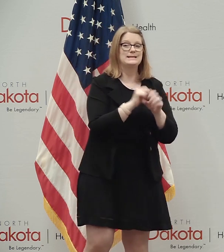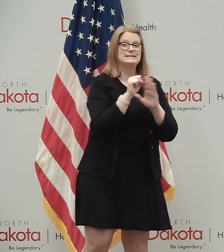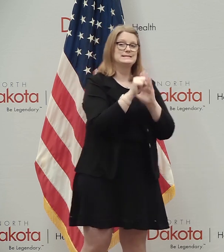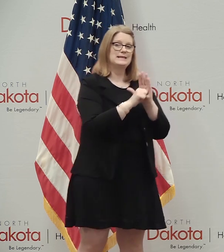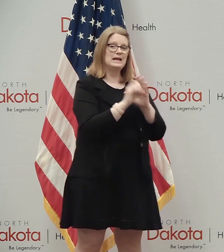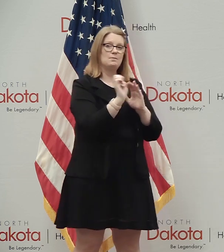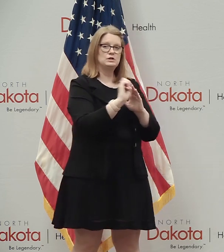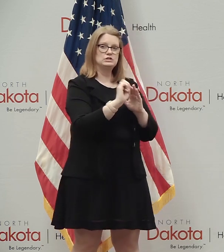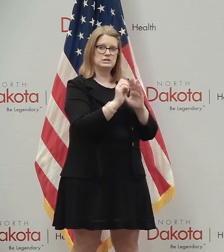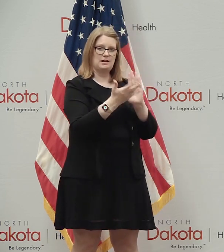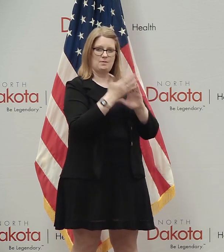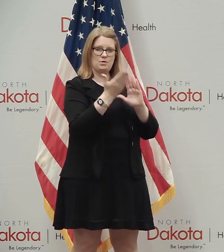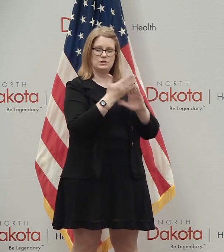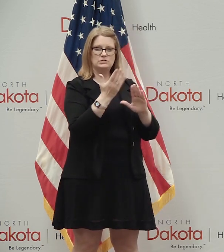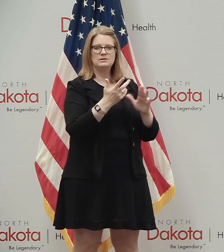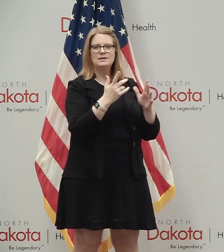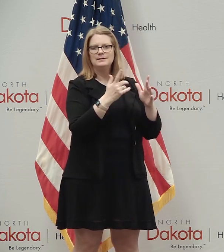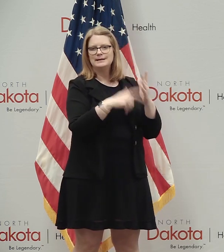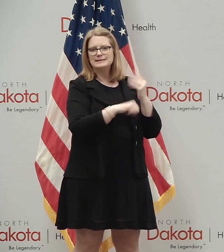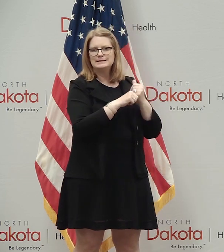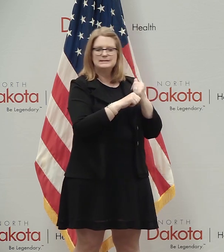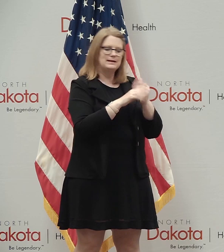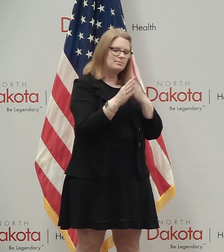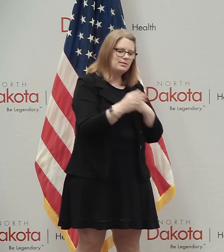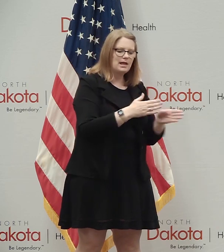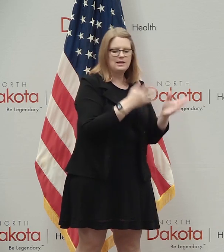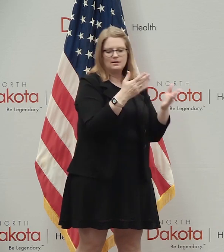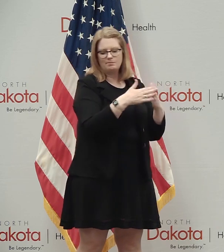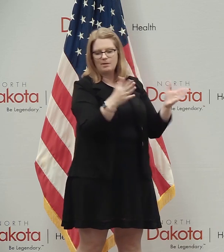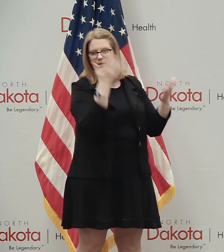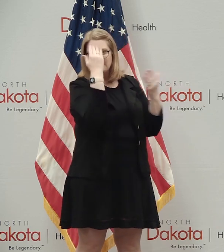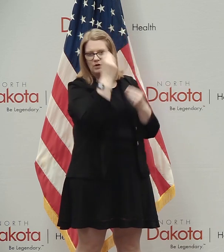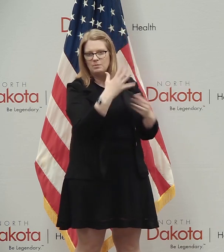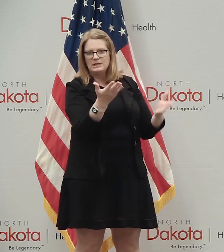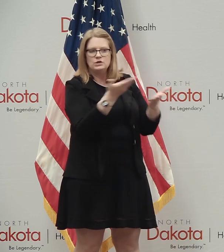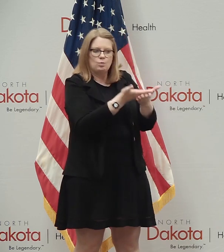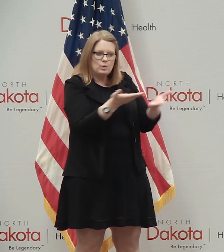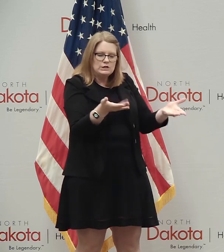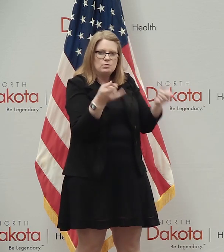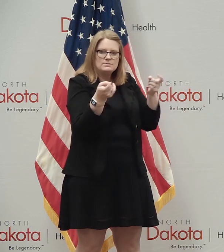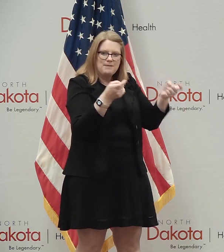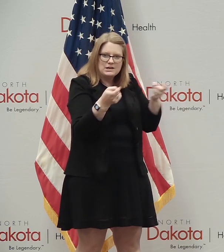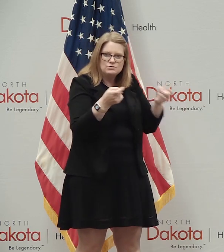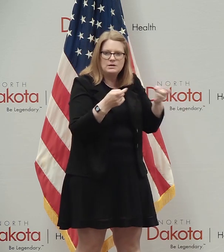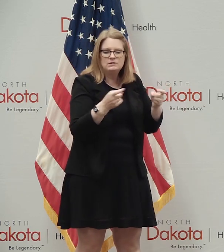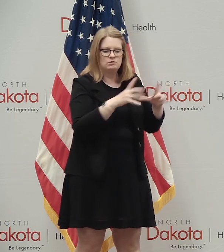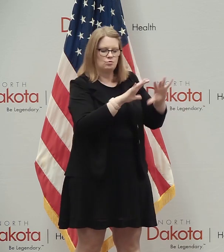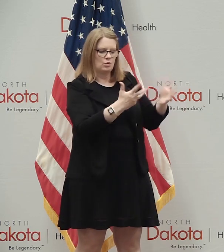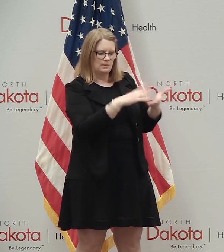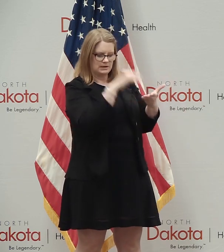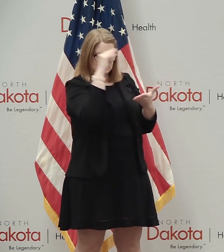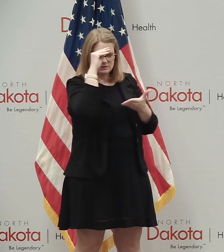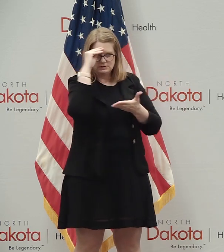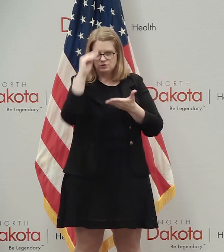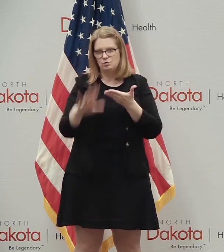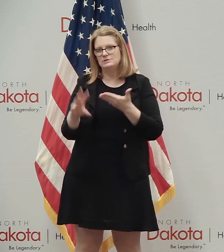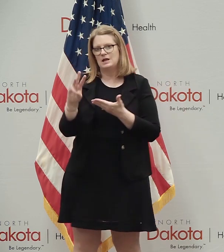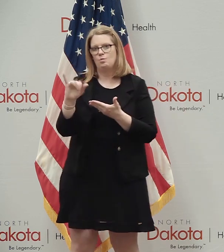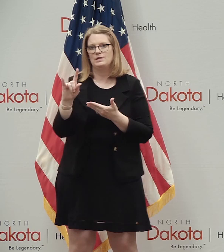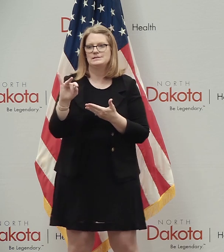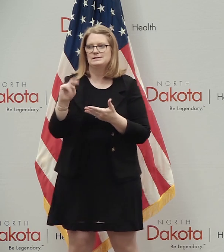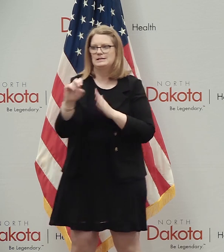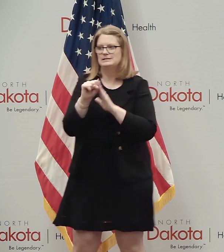Ops Center, assisting with logistics, planning, public information, resource management. A group of students at Williston State College